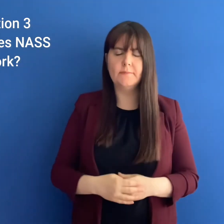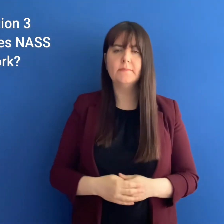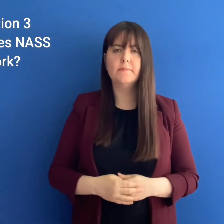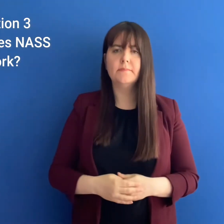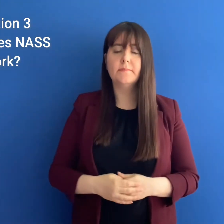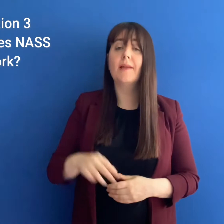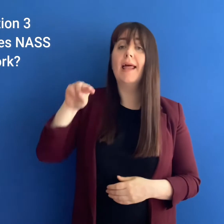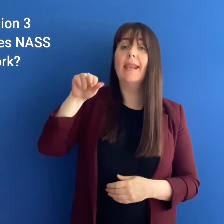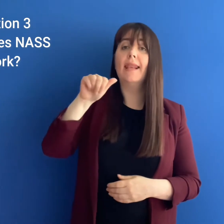How does NASS work?